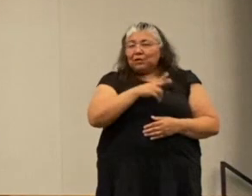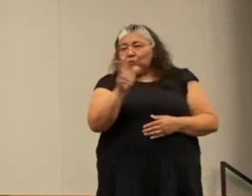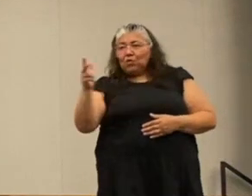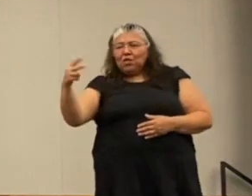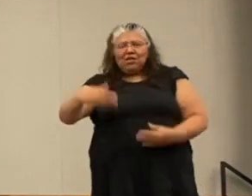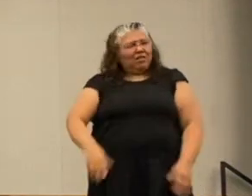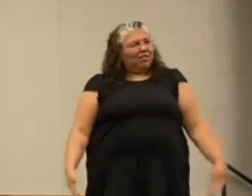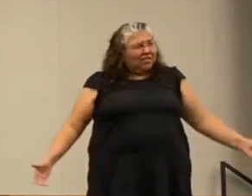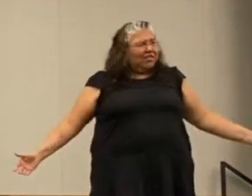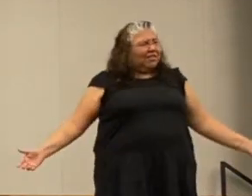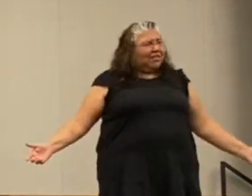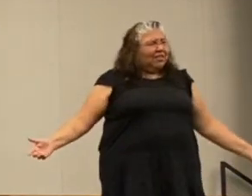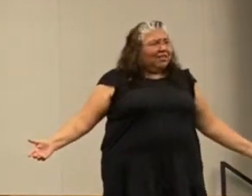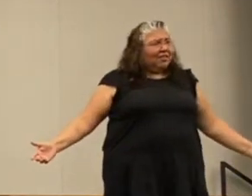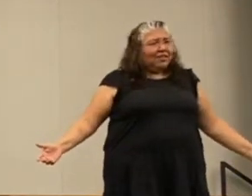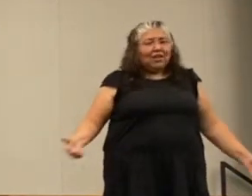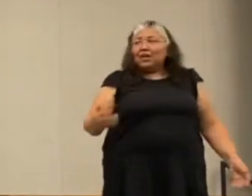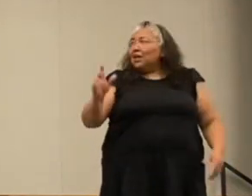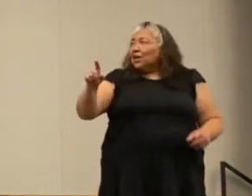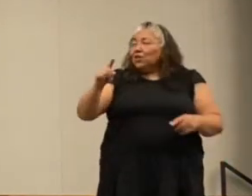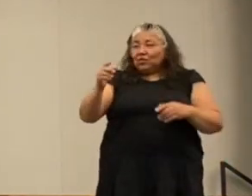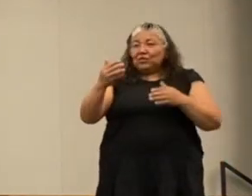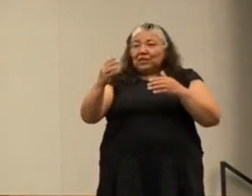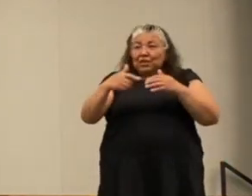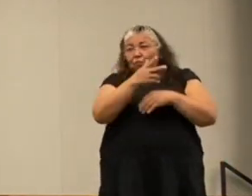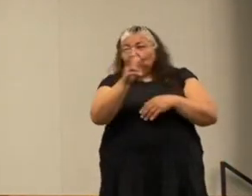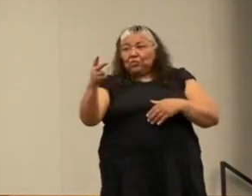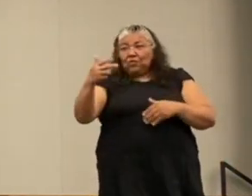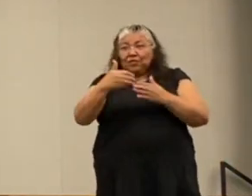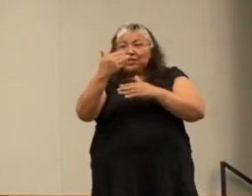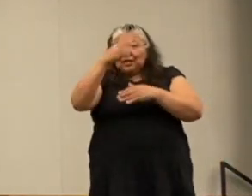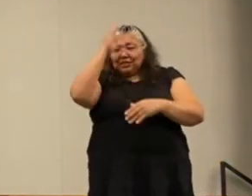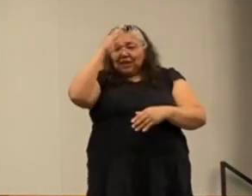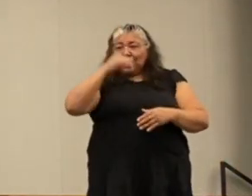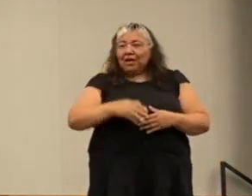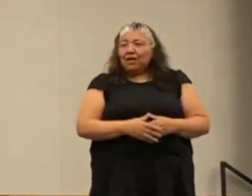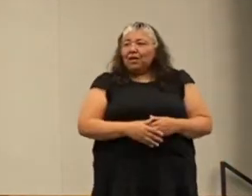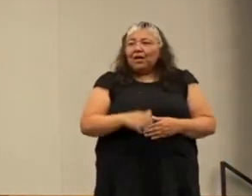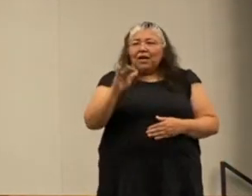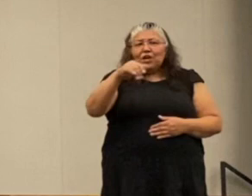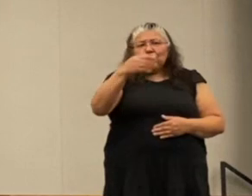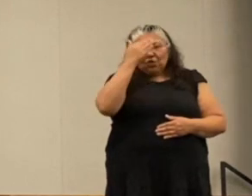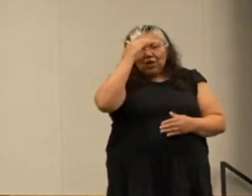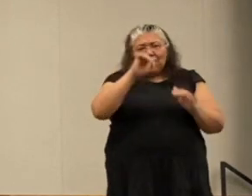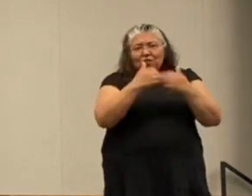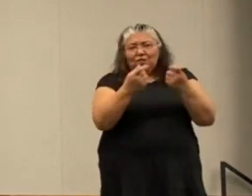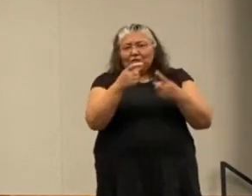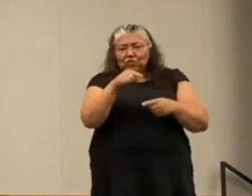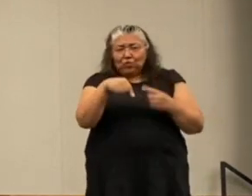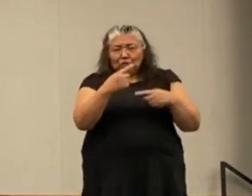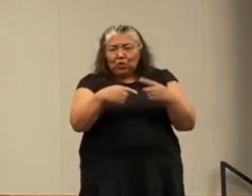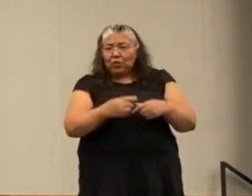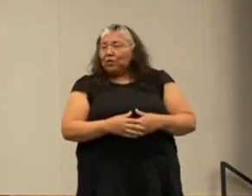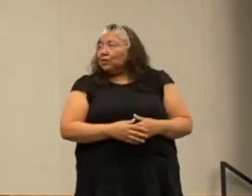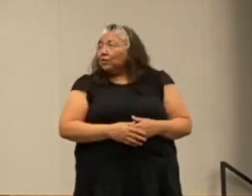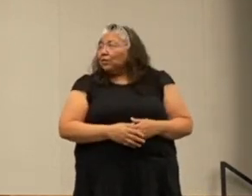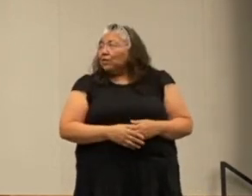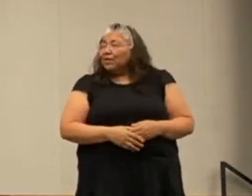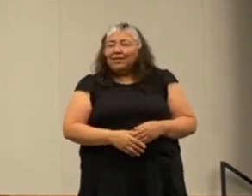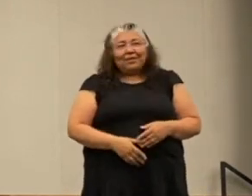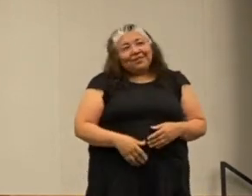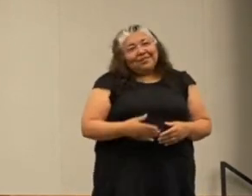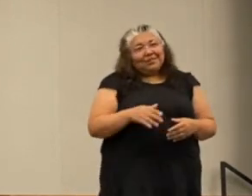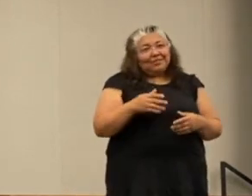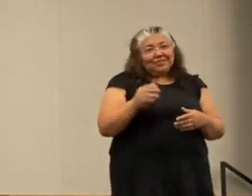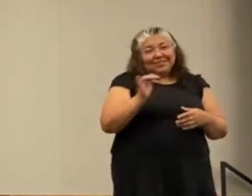oh man. Well, then he goes and pulls over the next guy in front of me, right? So he says, hey, do you know how fast you're going? I was like, as fast as that